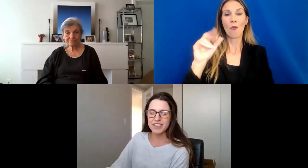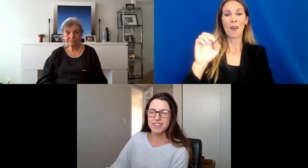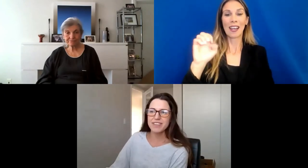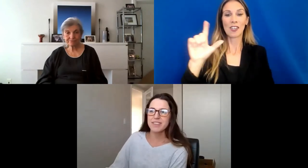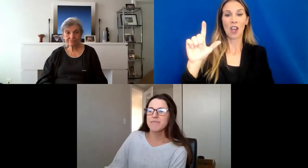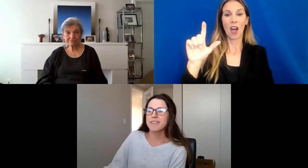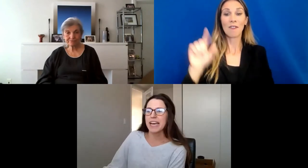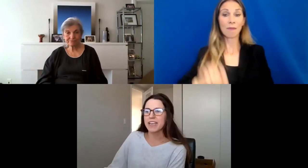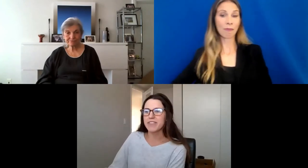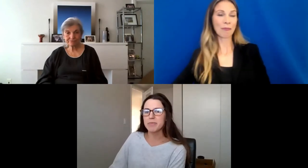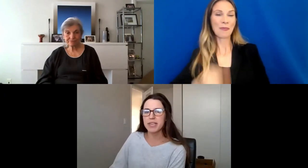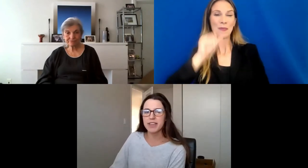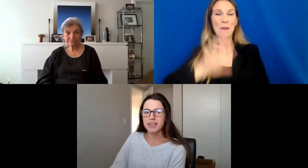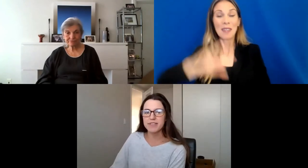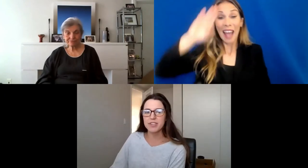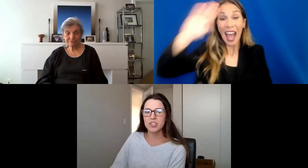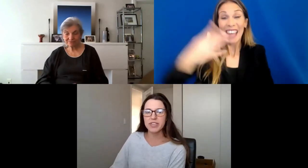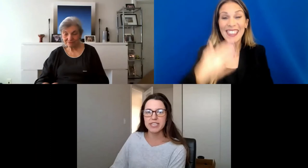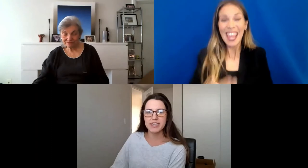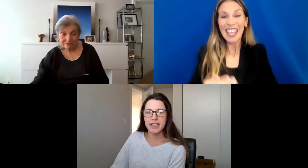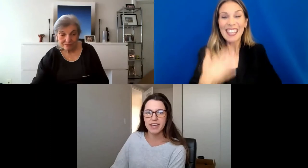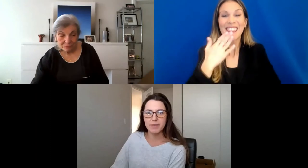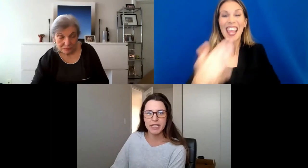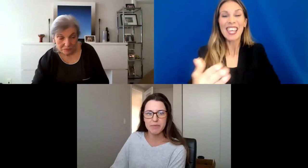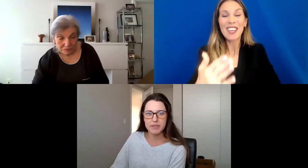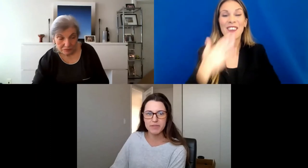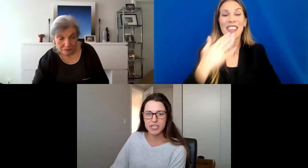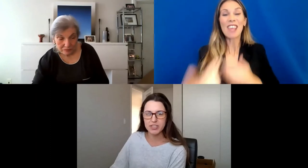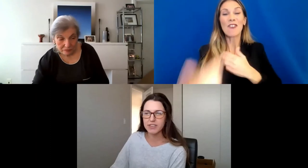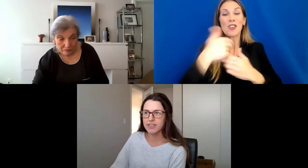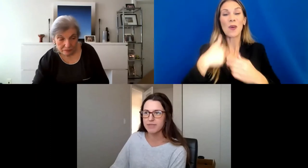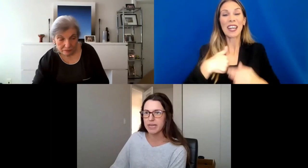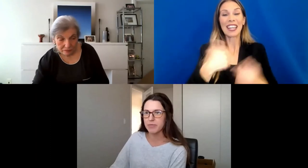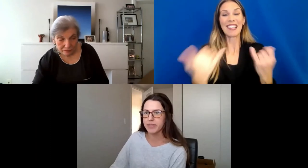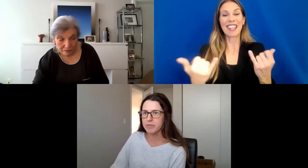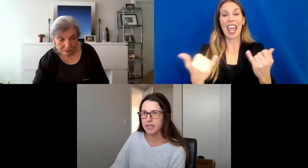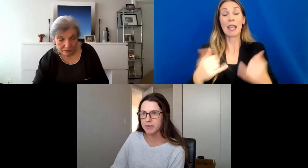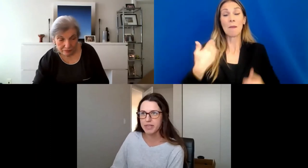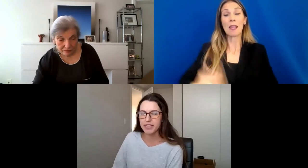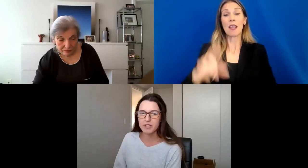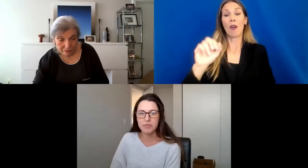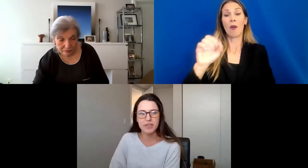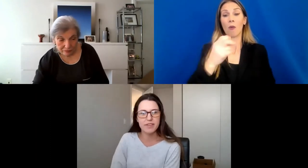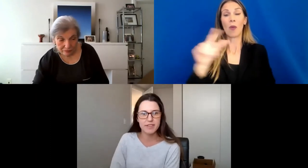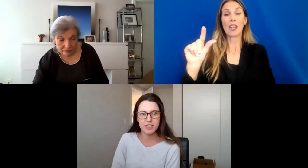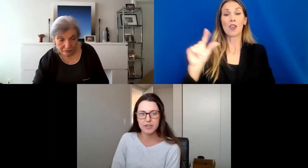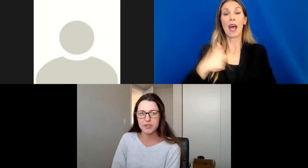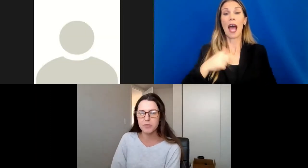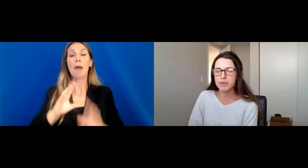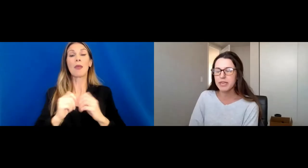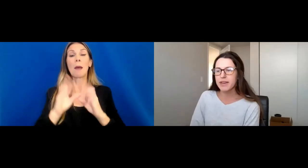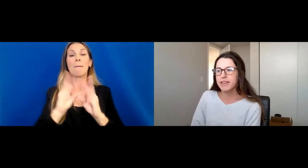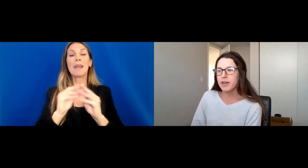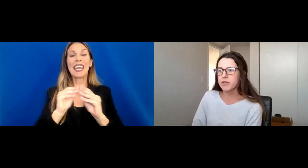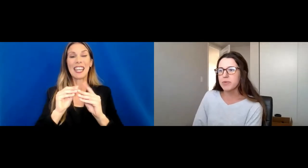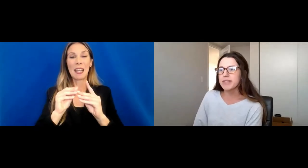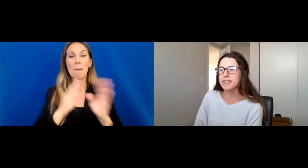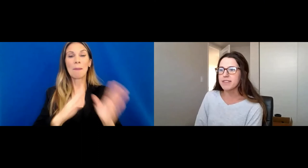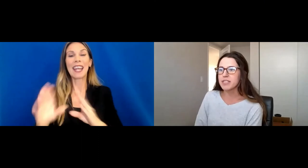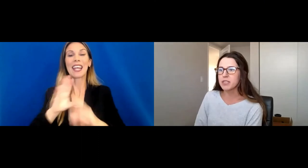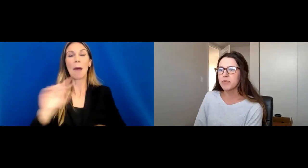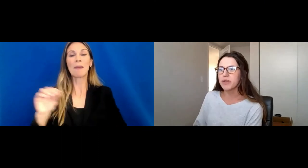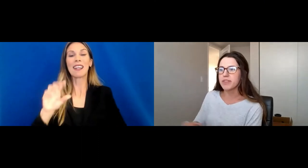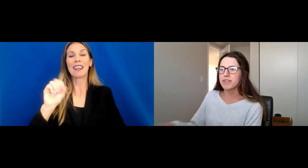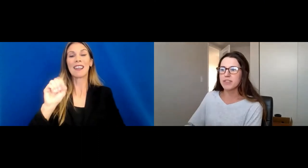Thank you, Felice. Hi, everybody. Thanks for joining today. My name is Rachel, and I'm with the meeting planning company, SCARIC group. I will